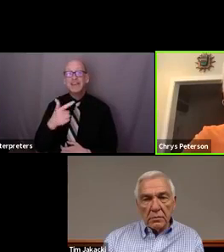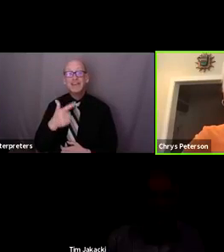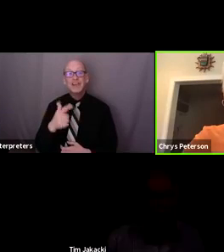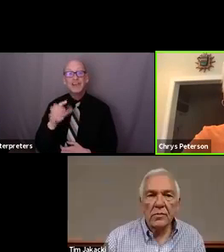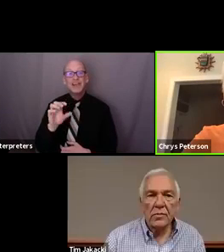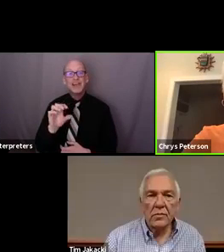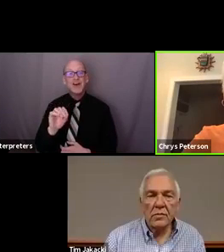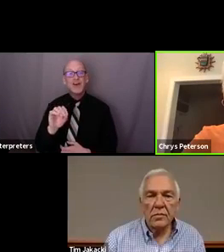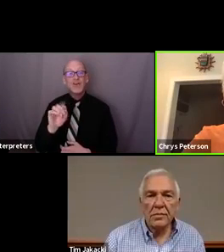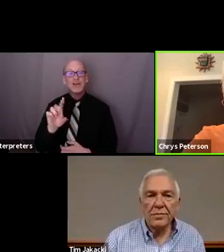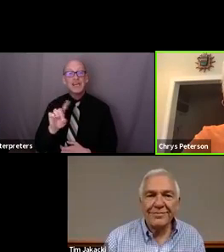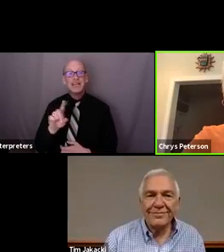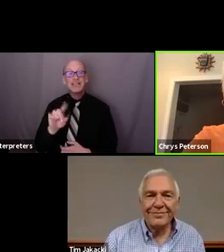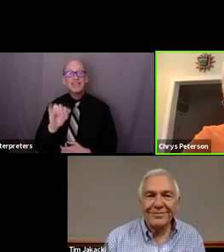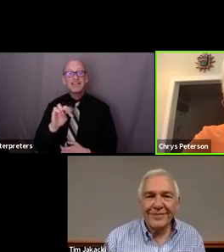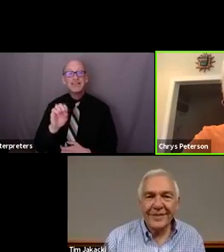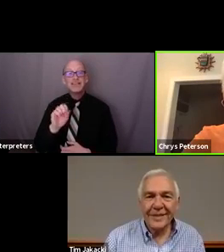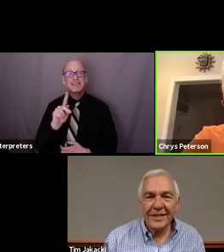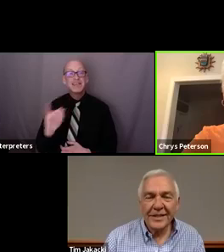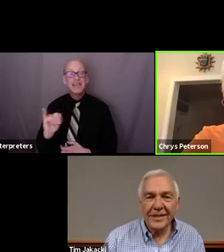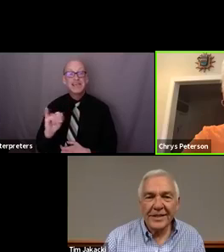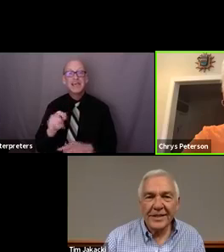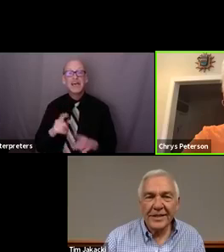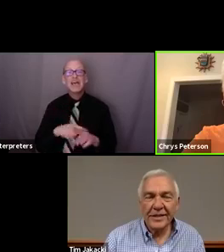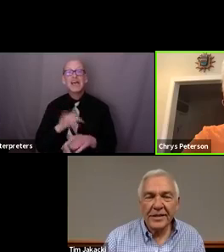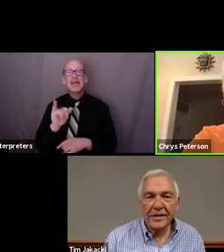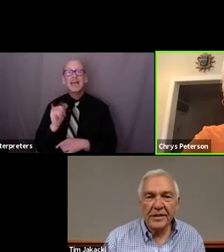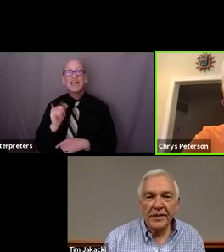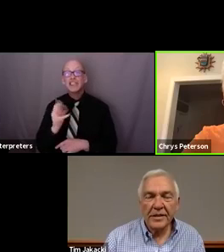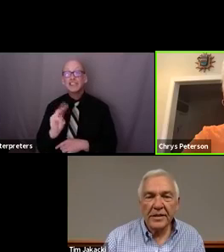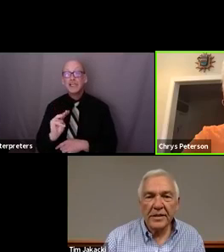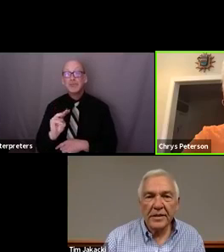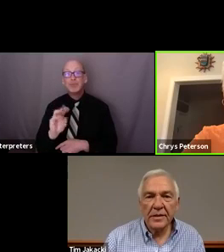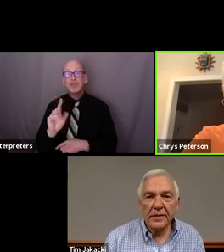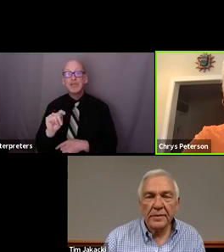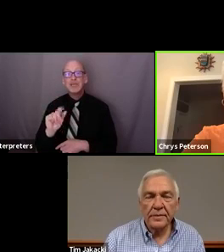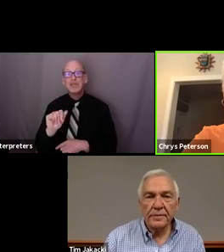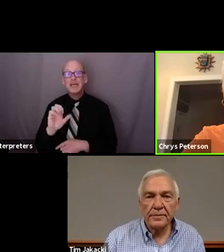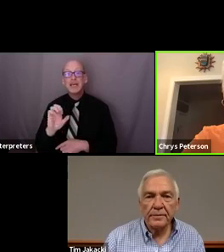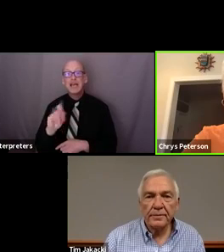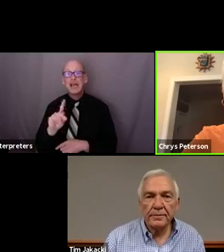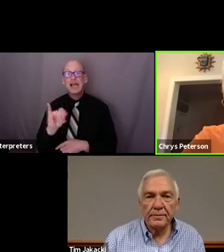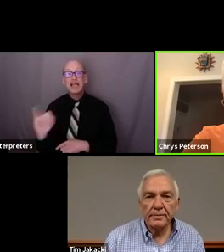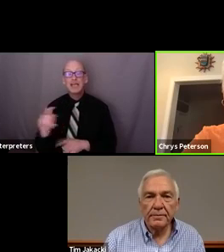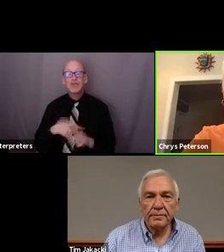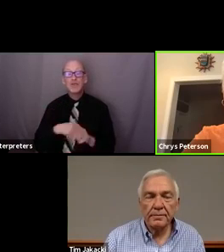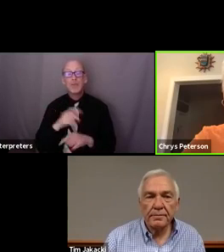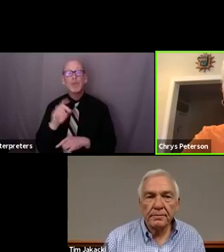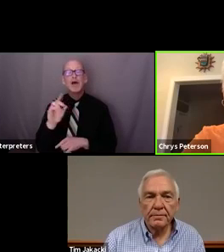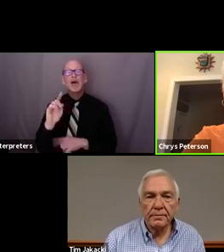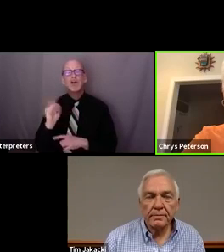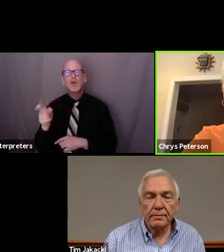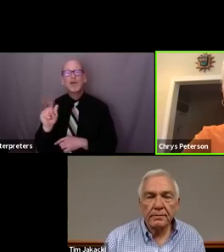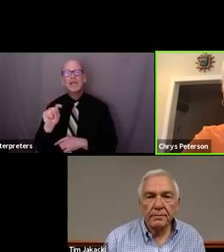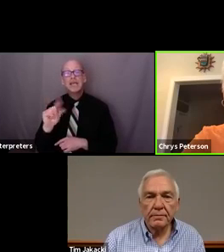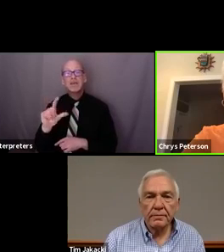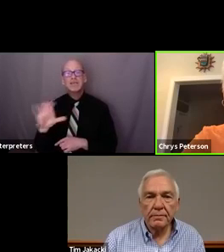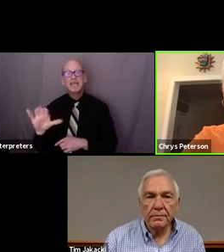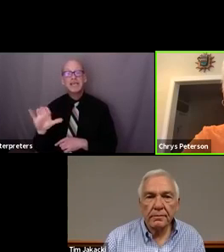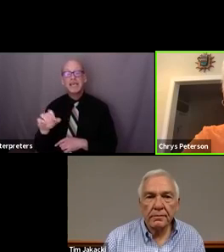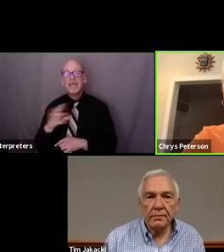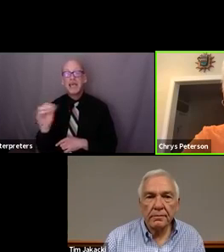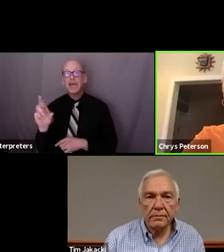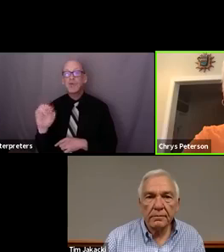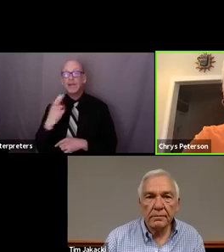Tim Jakacki from the Emergency Operations Center. He's been managing the Donate TLC warehouse, and the beautiful Rachel